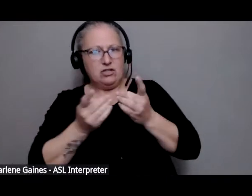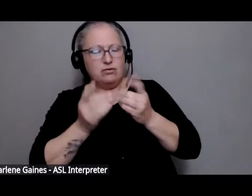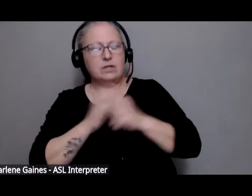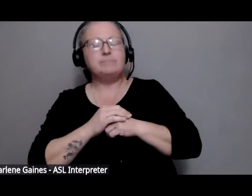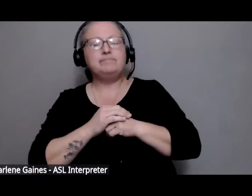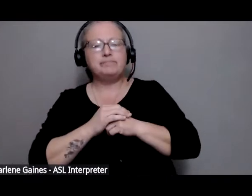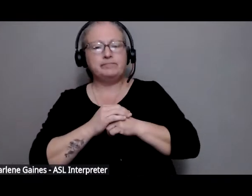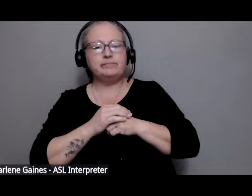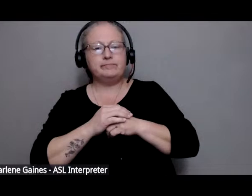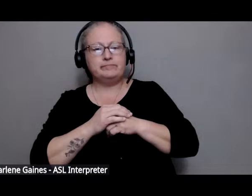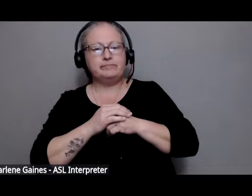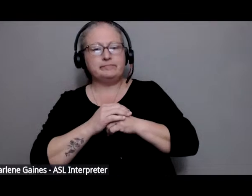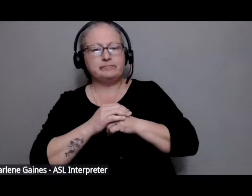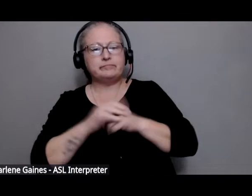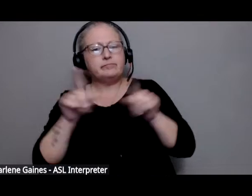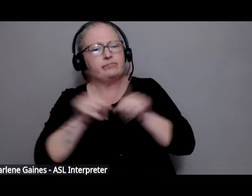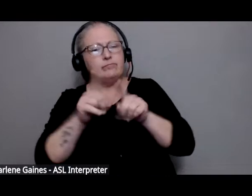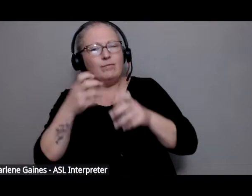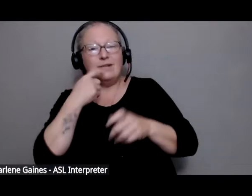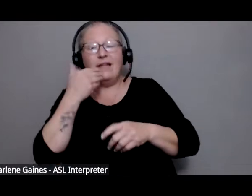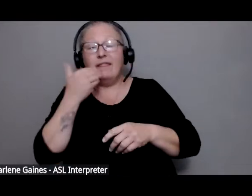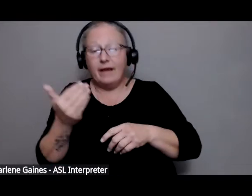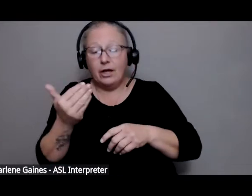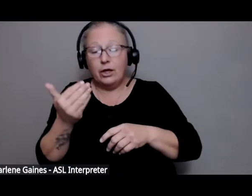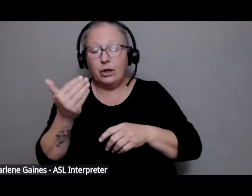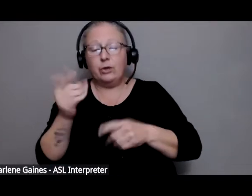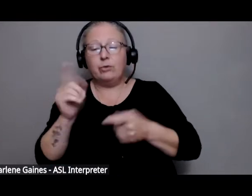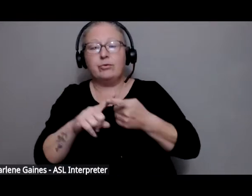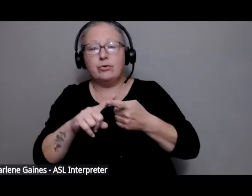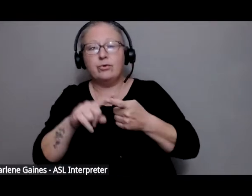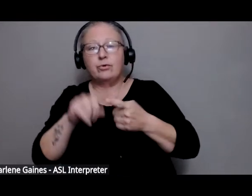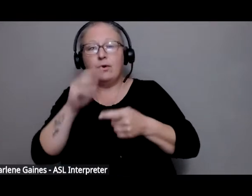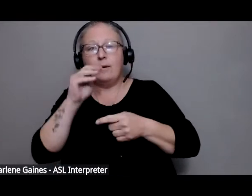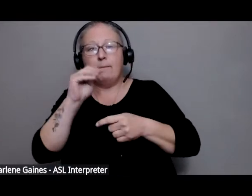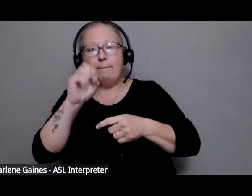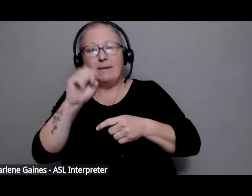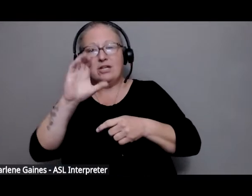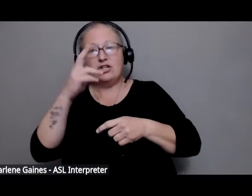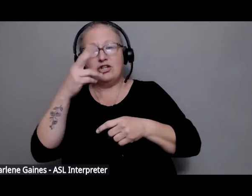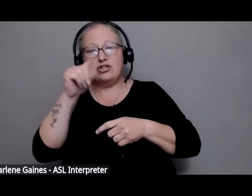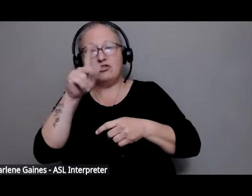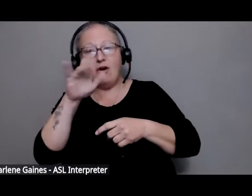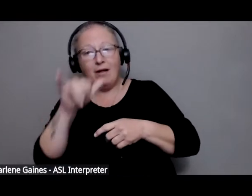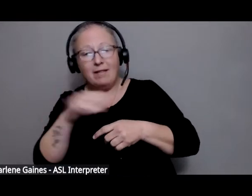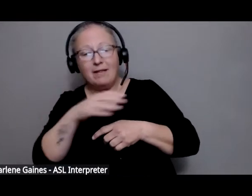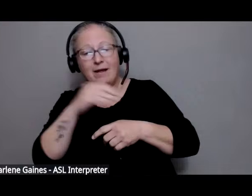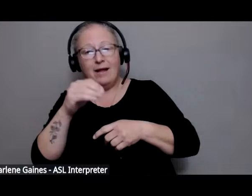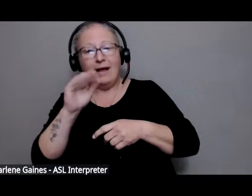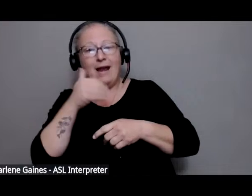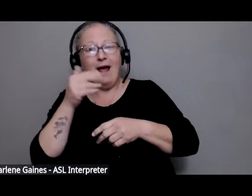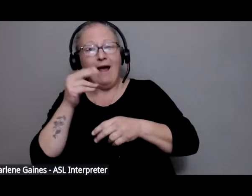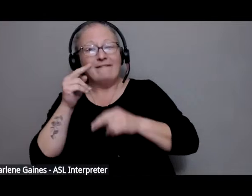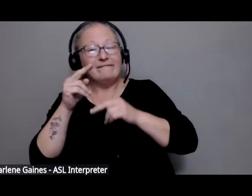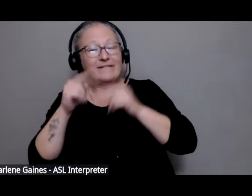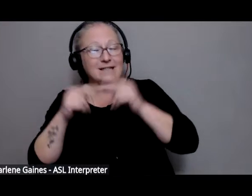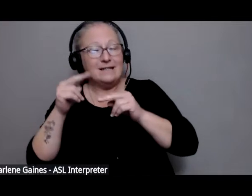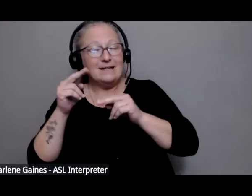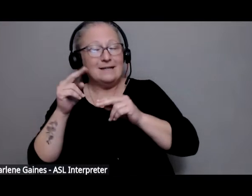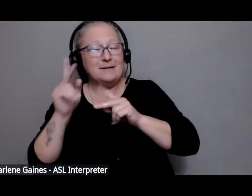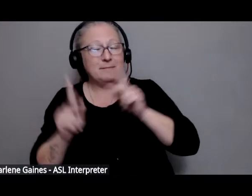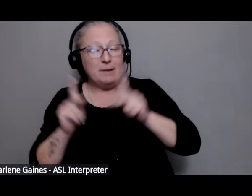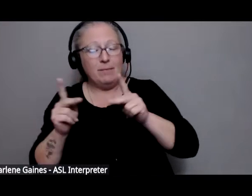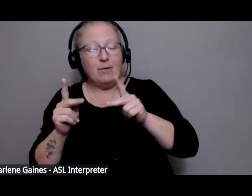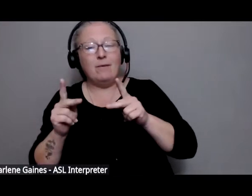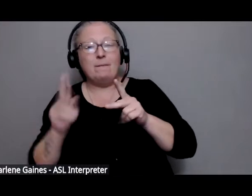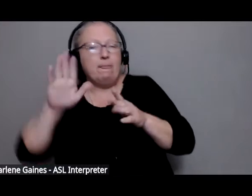I also just wanted to say thank you to Ms. Chalkley and to our facilities people,